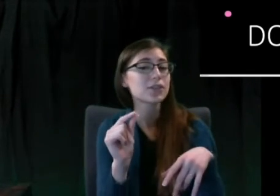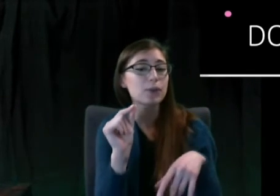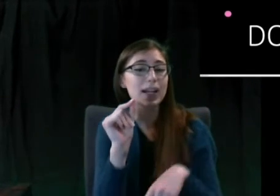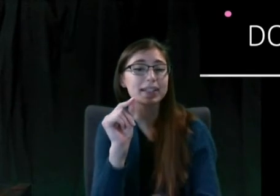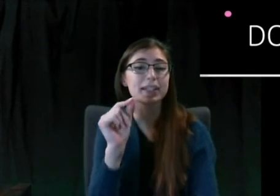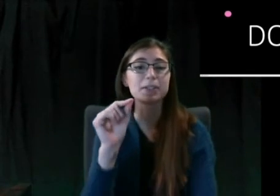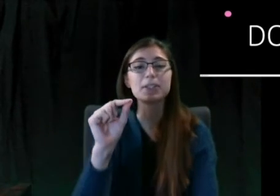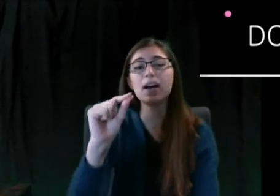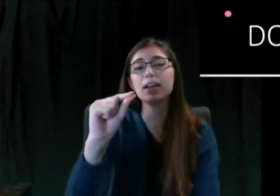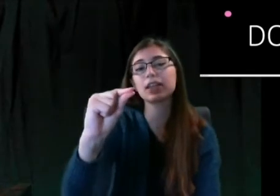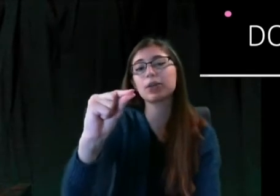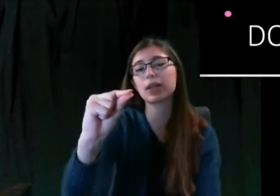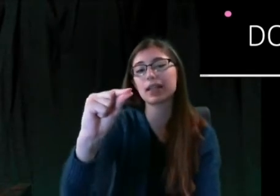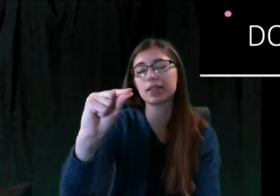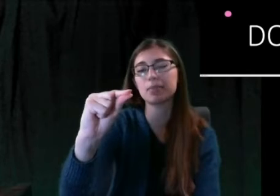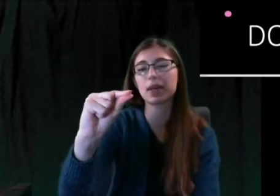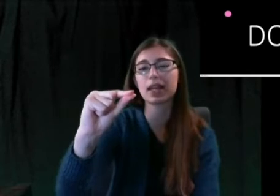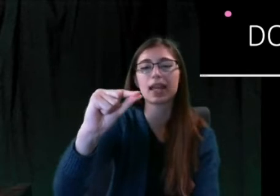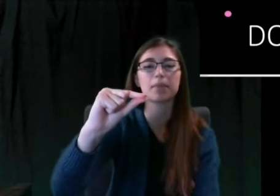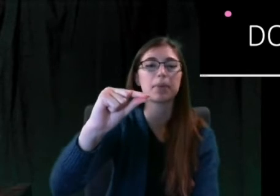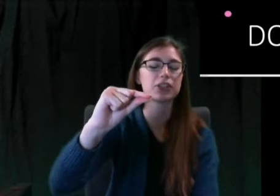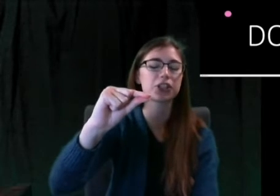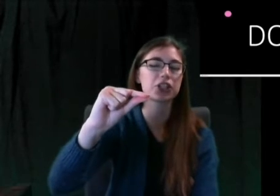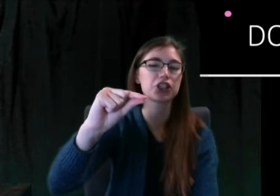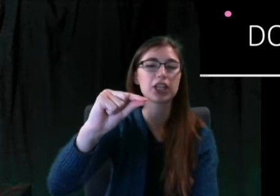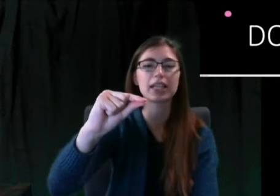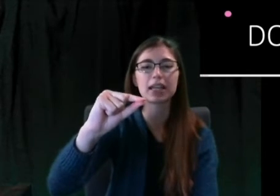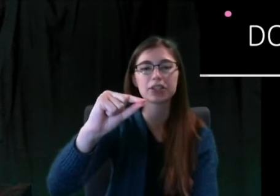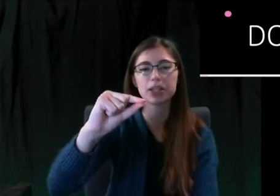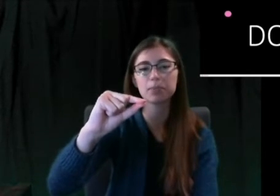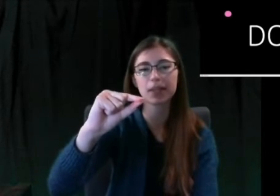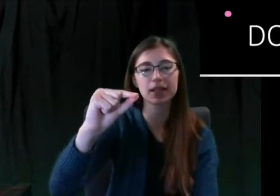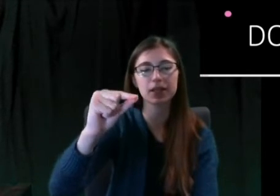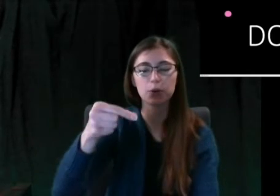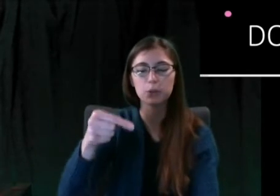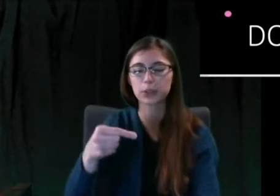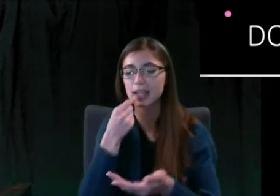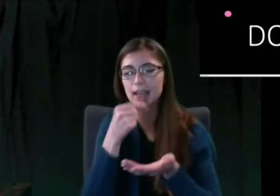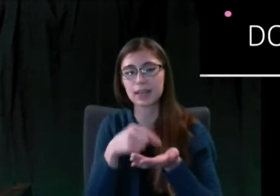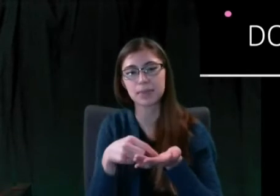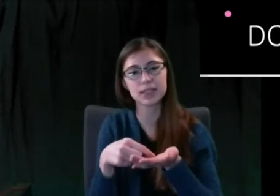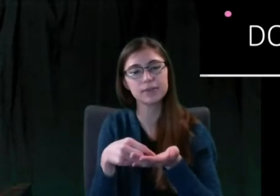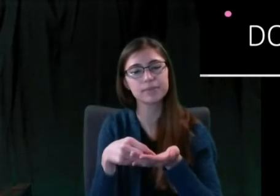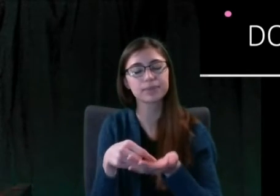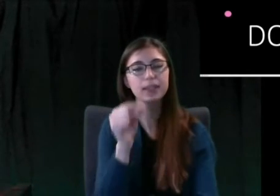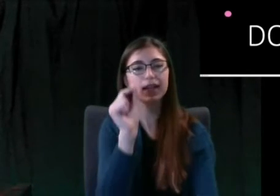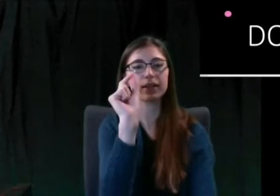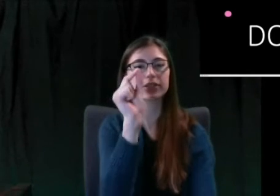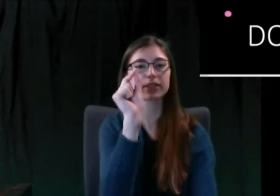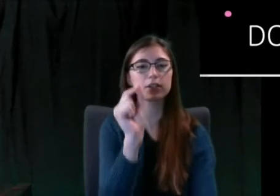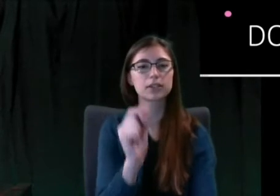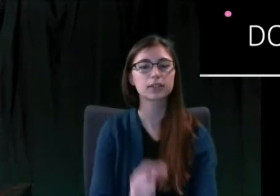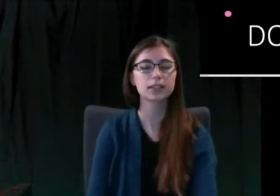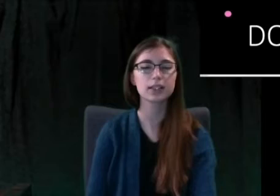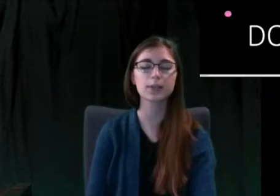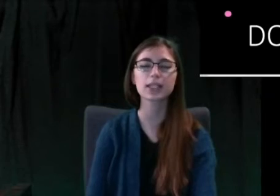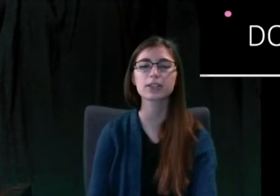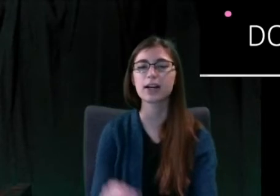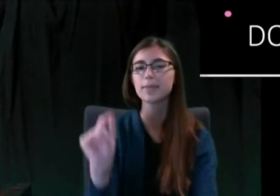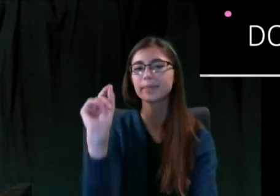a little dot. You can make a pinched G hand shape like you're holding a pencil and just do a little dot,